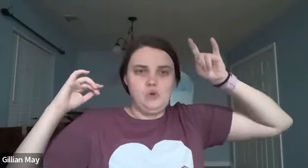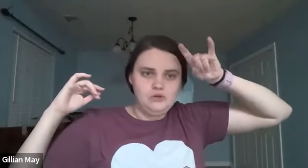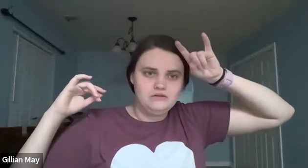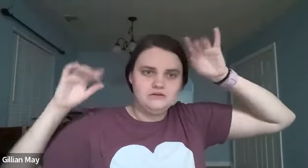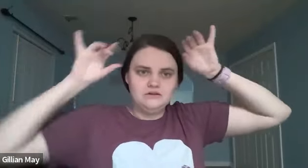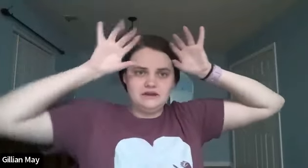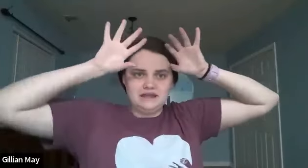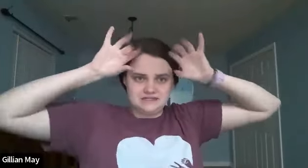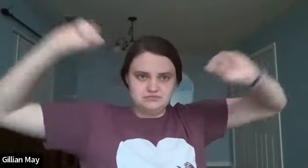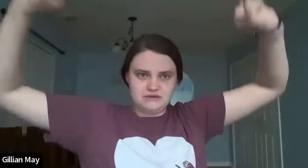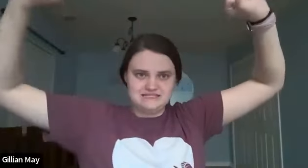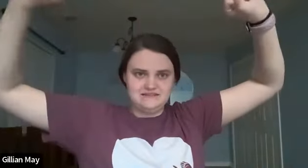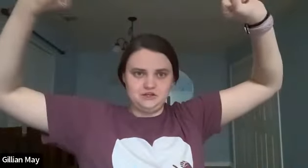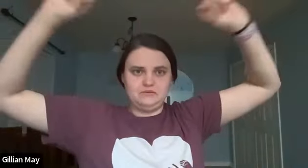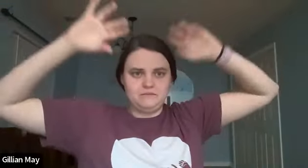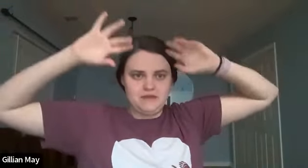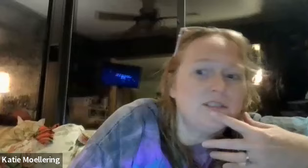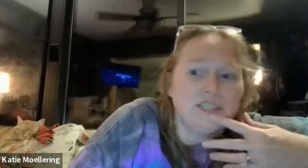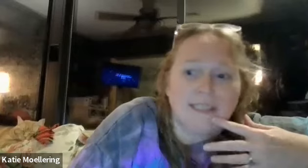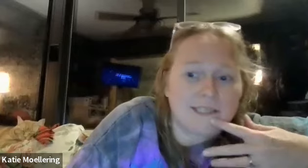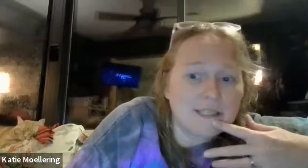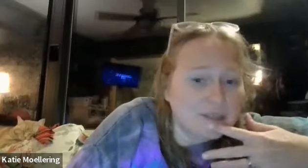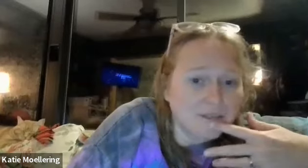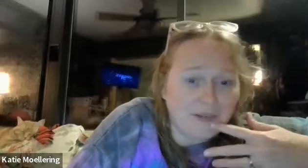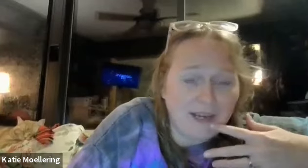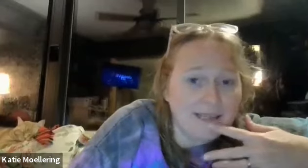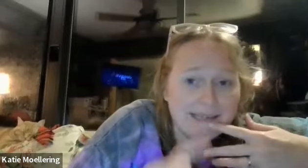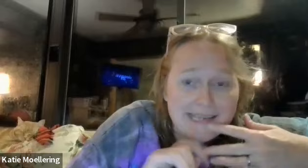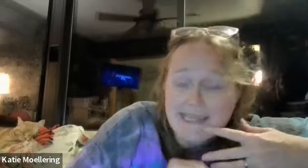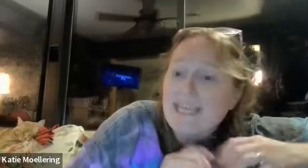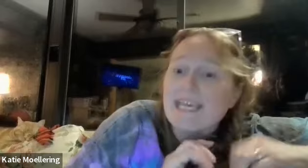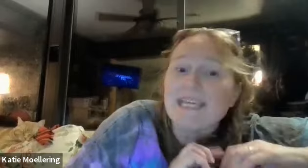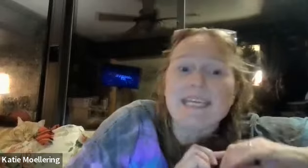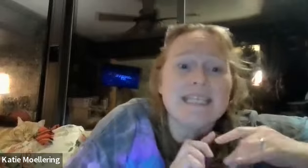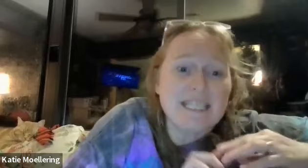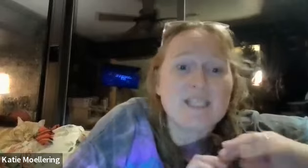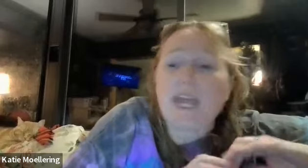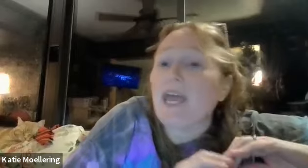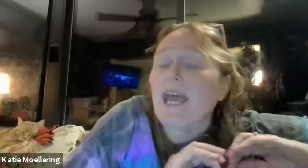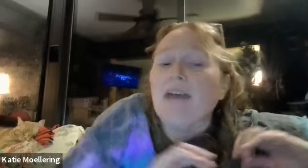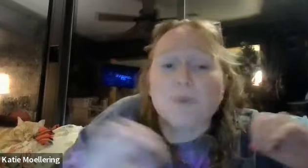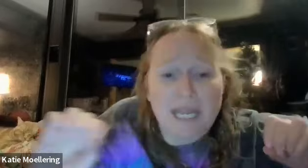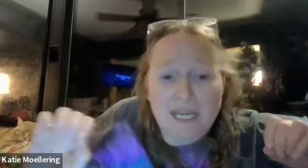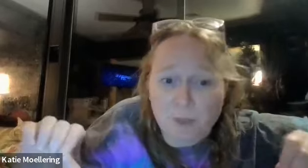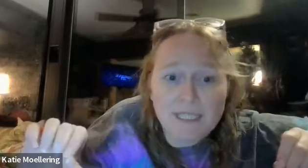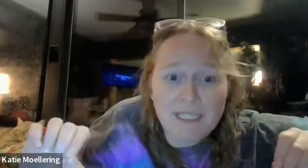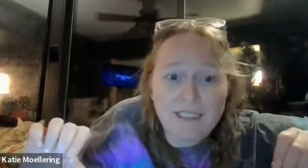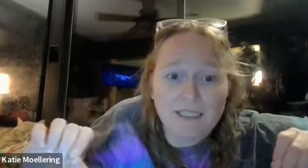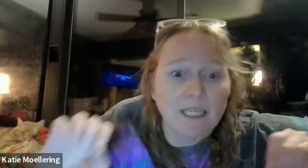bull. It's president. Like you're okay, making. Gillian, to clarify, Yes. is this every kind of president? Like